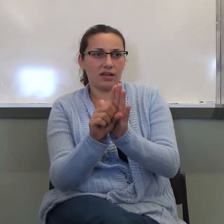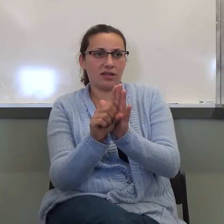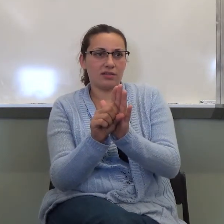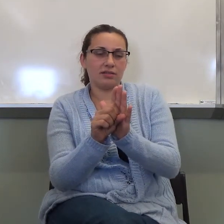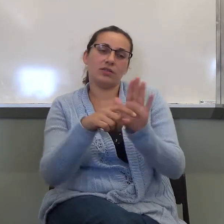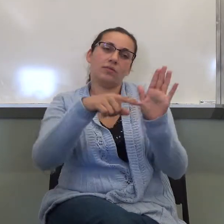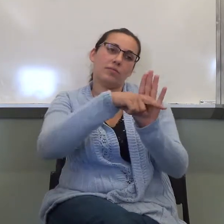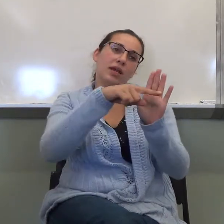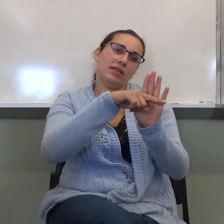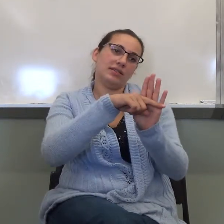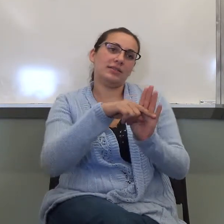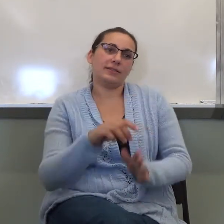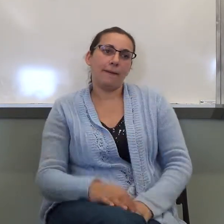2/3.